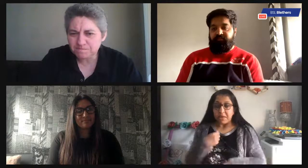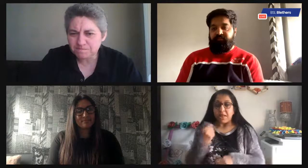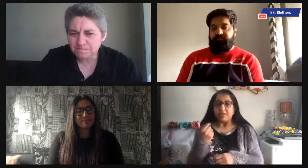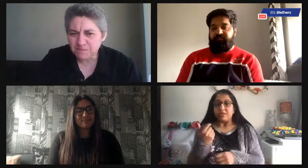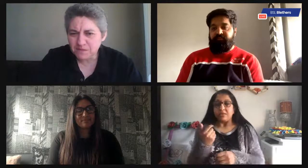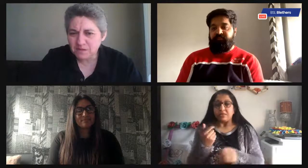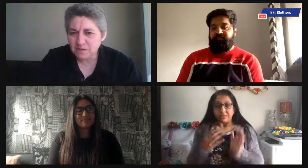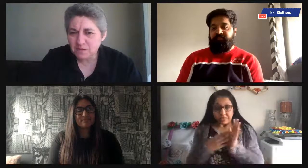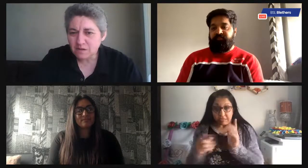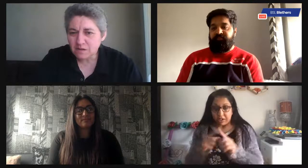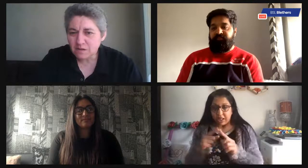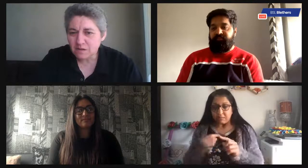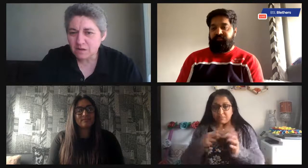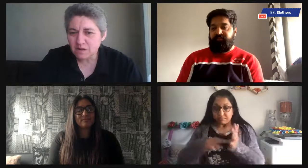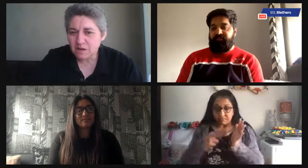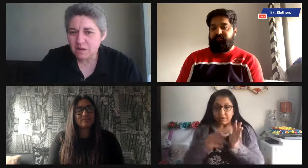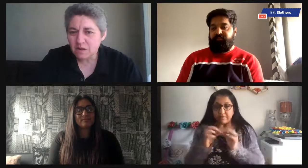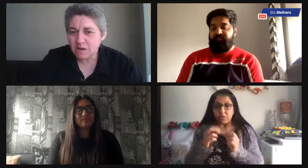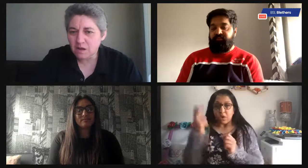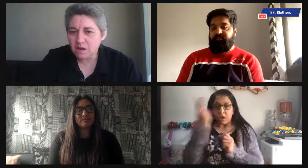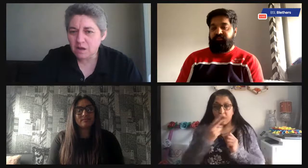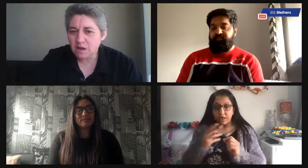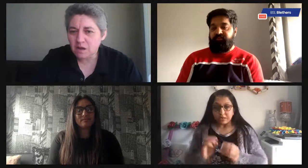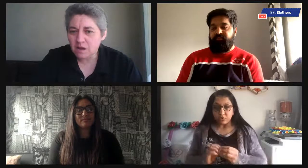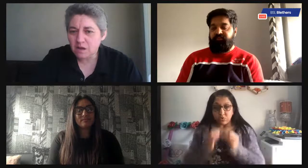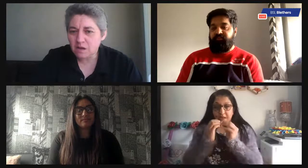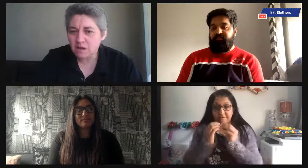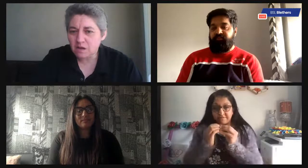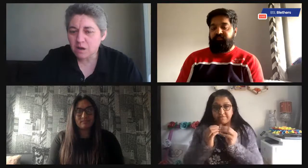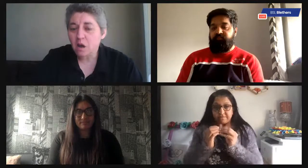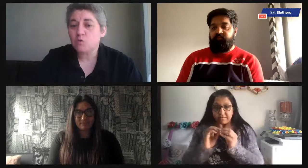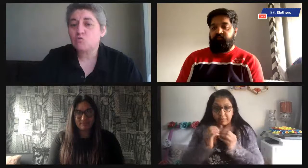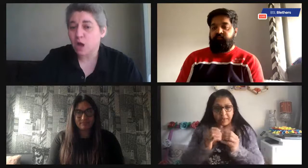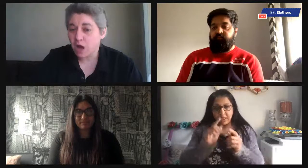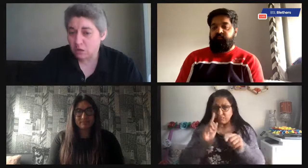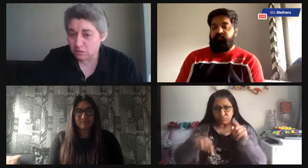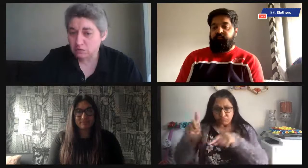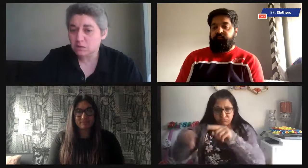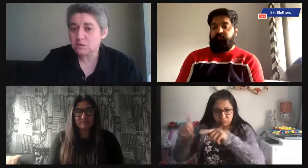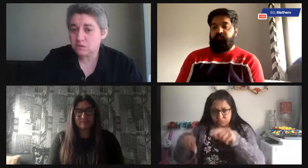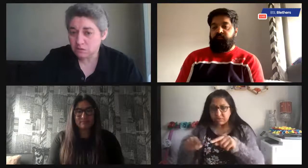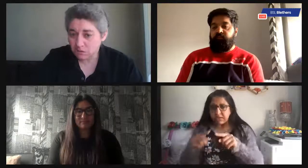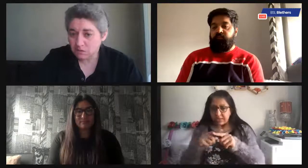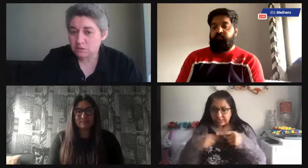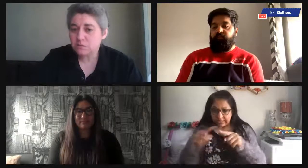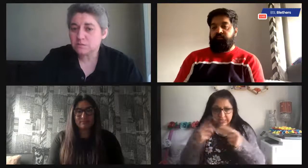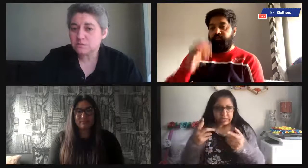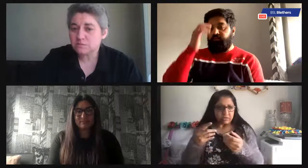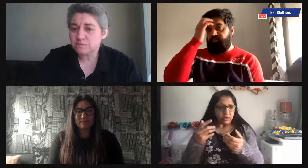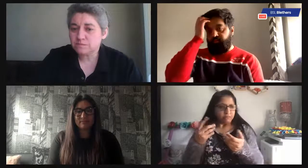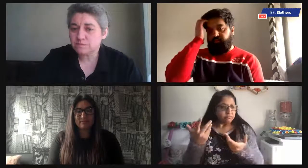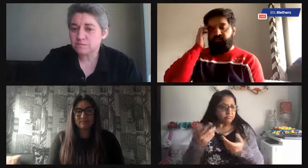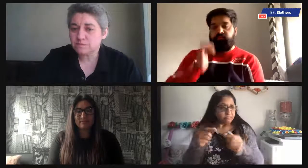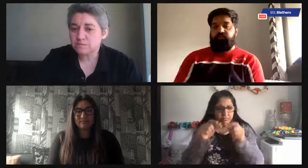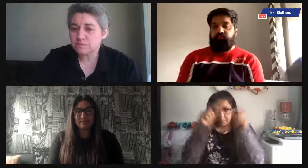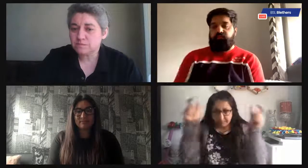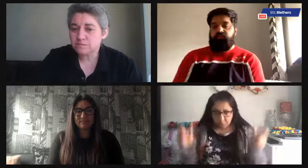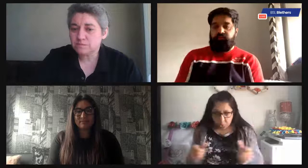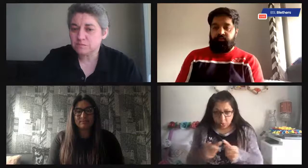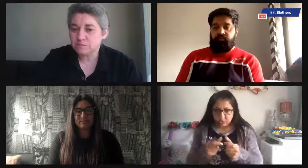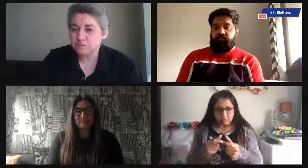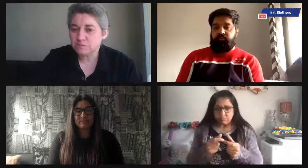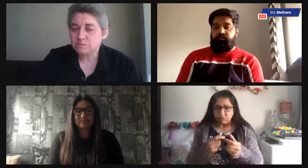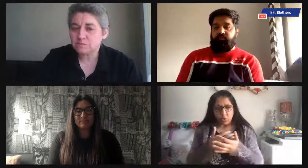you do and what you do in your workshops? Well, the example things that I do arts and crafts, and they are wide